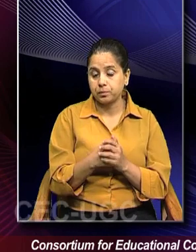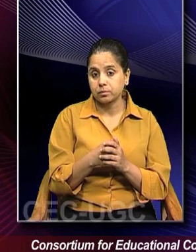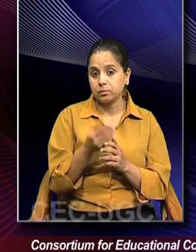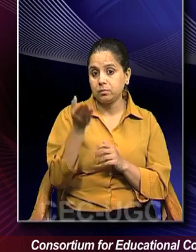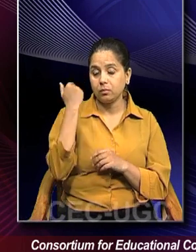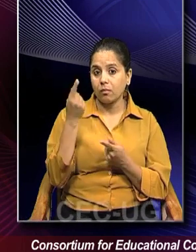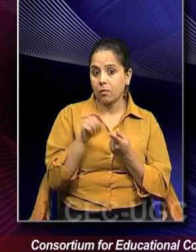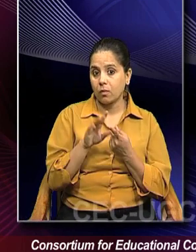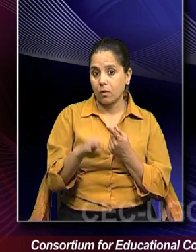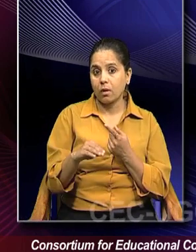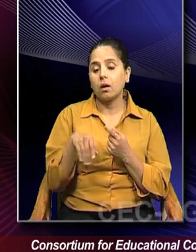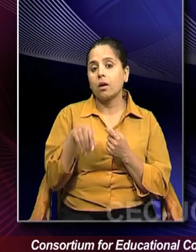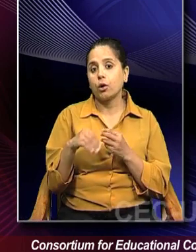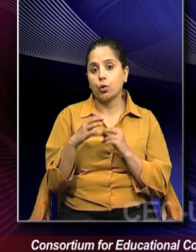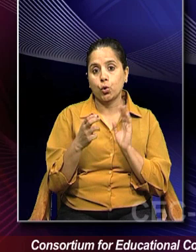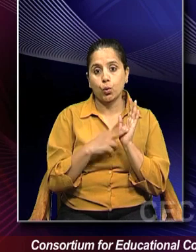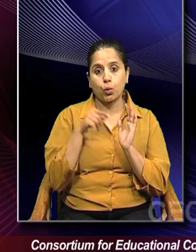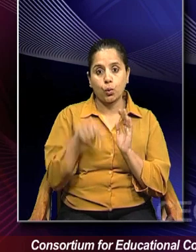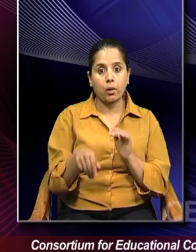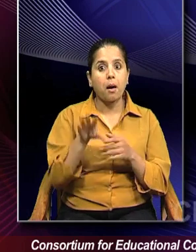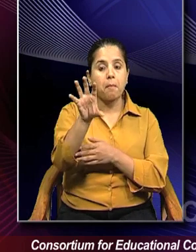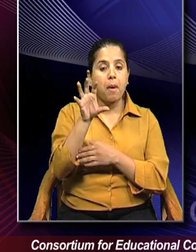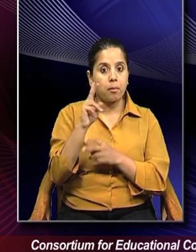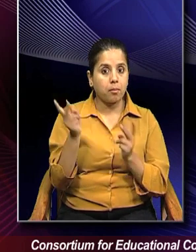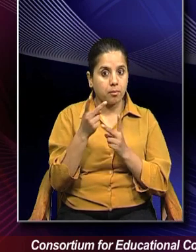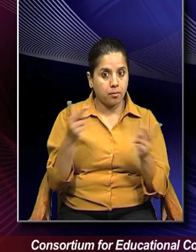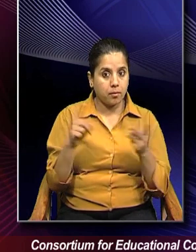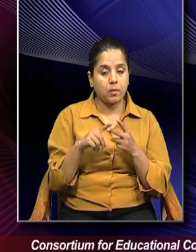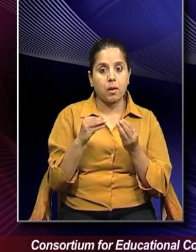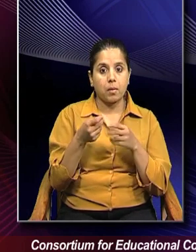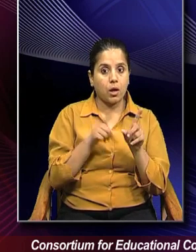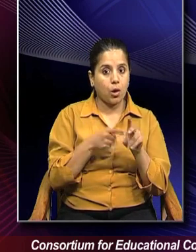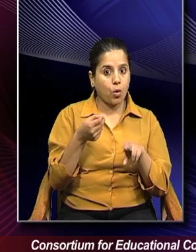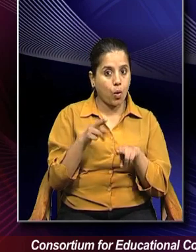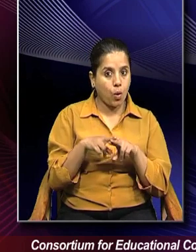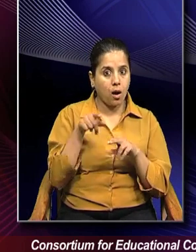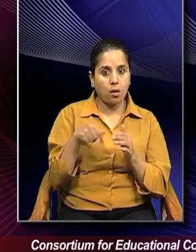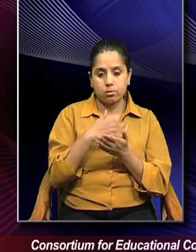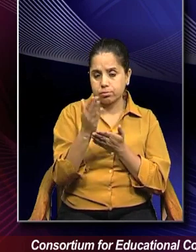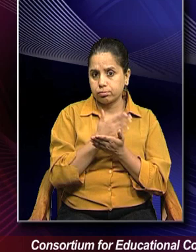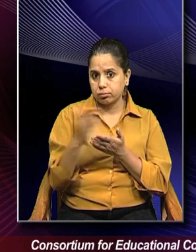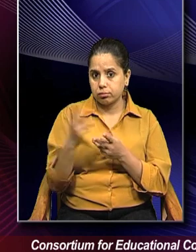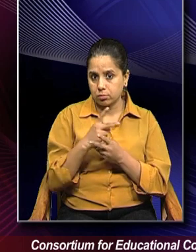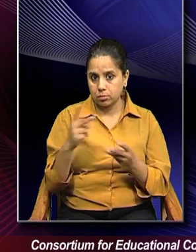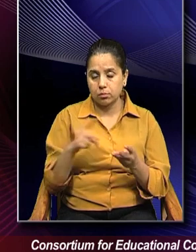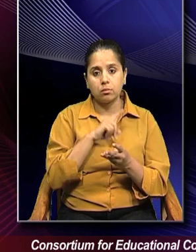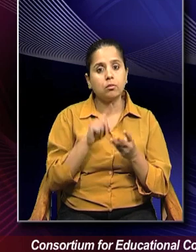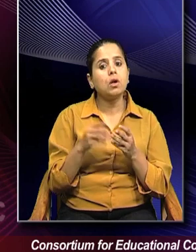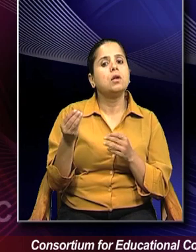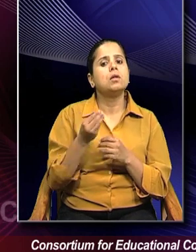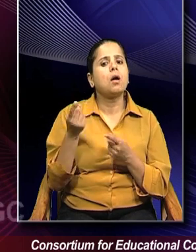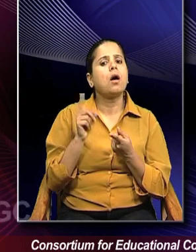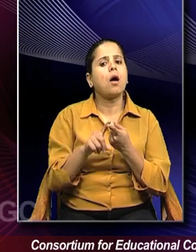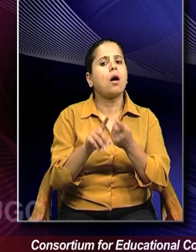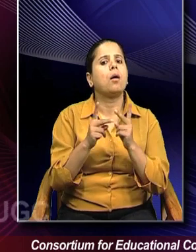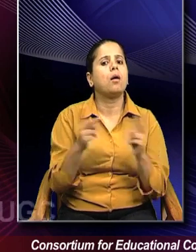during the Cuban Missile Crisis, during the Bay of Pigs invasion, or sometimes